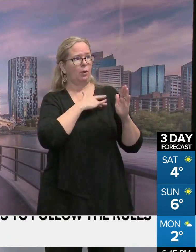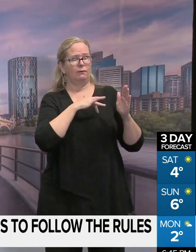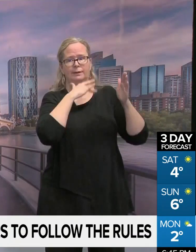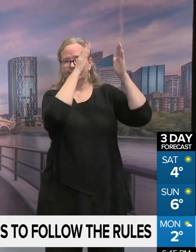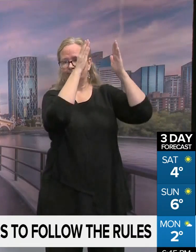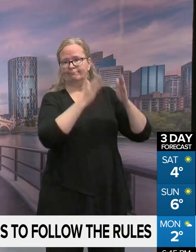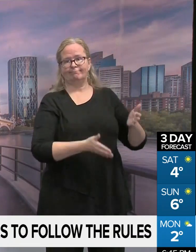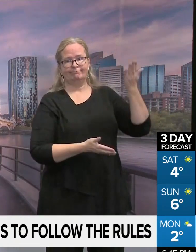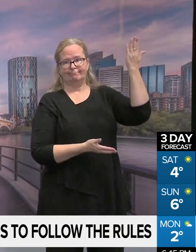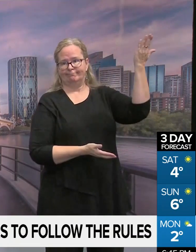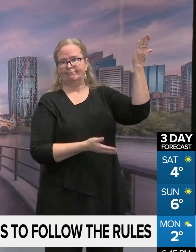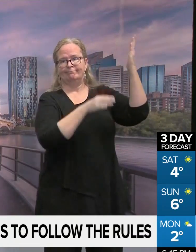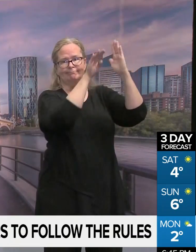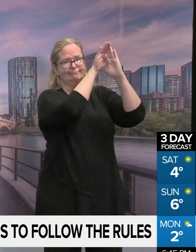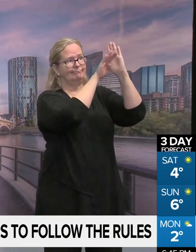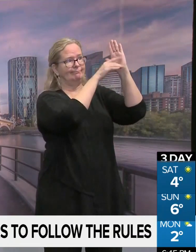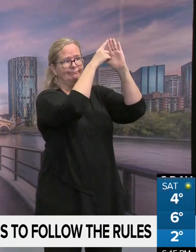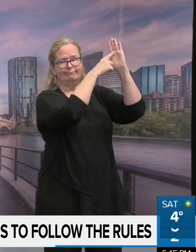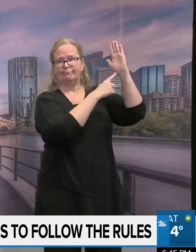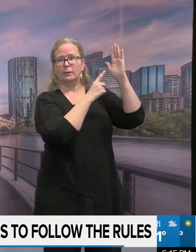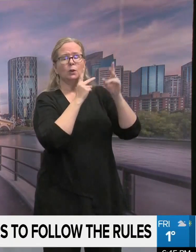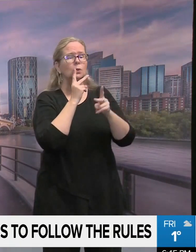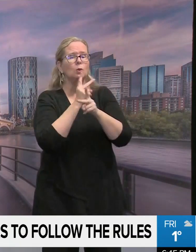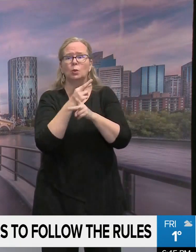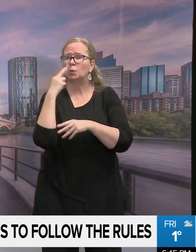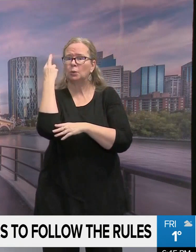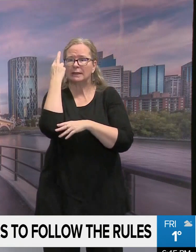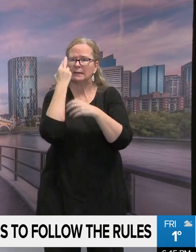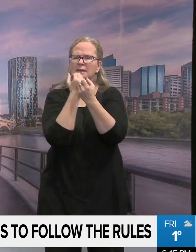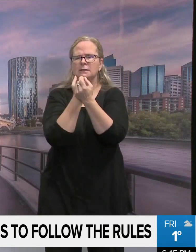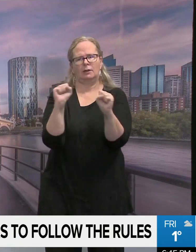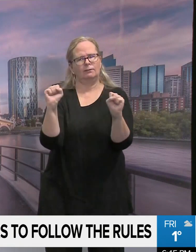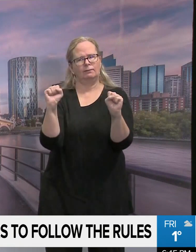and let's keep everybody safe as much as we can. And yes, ski hills